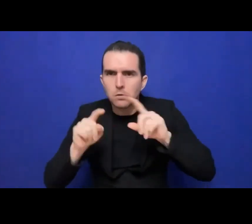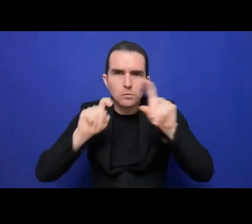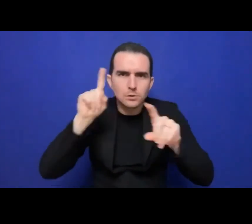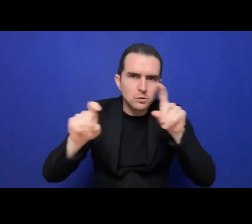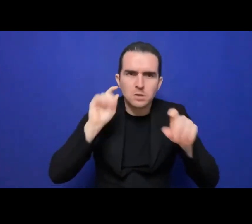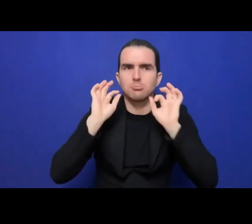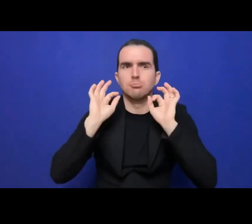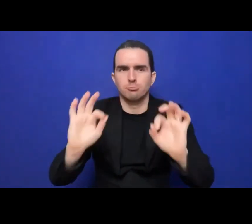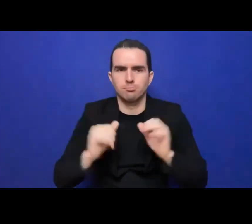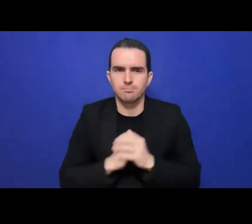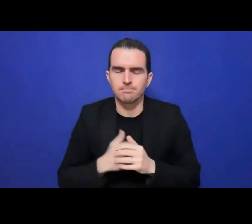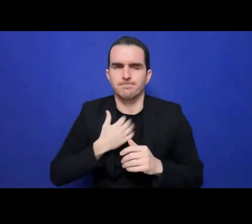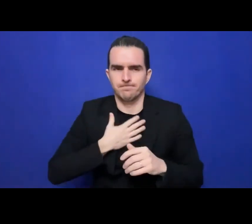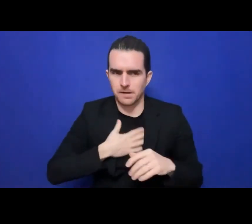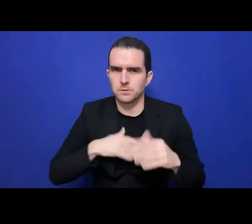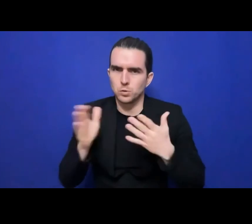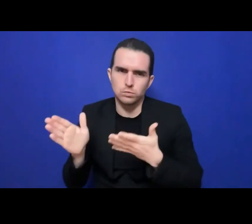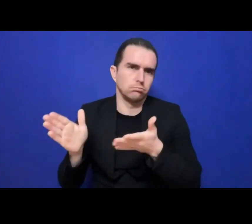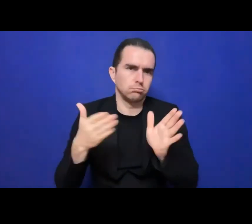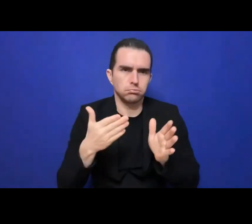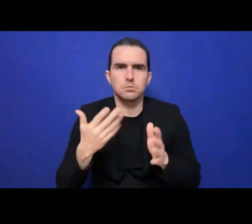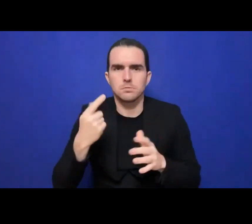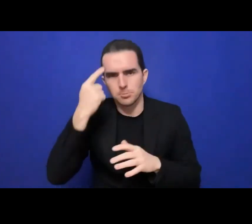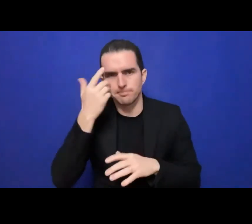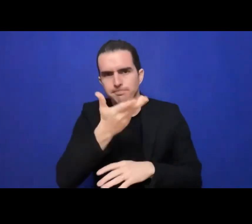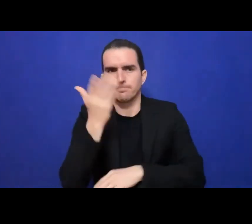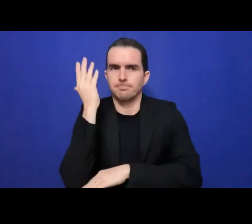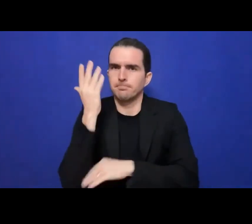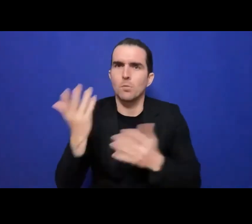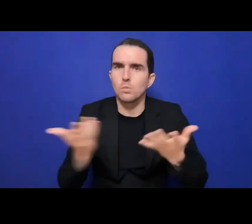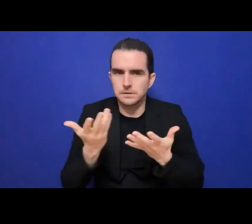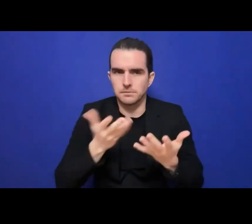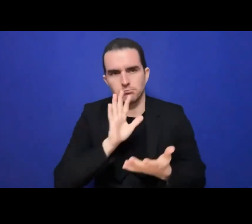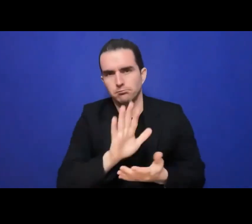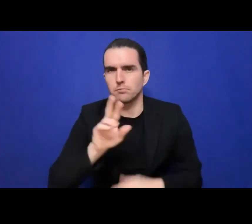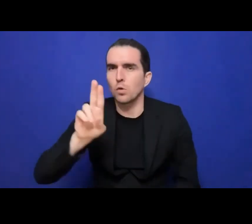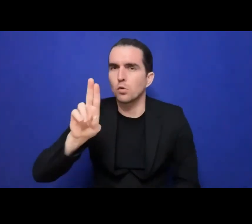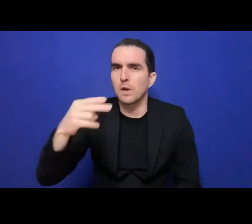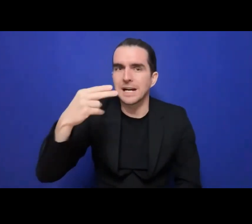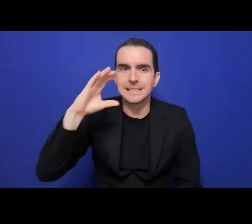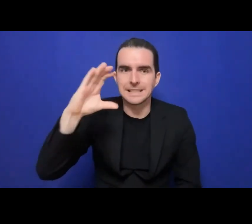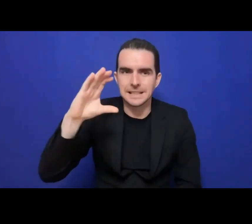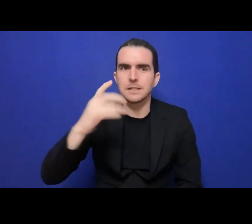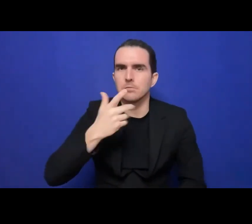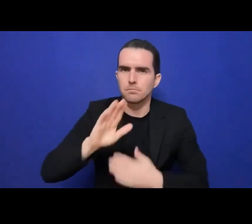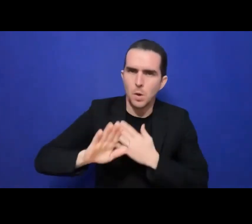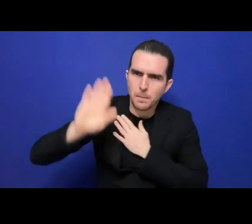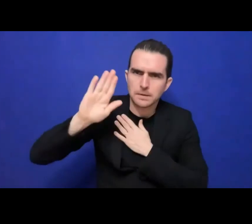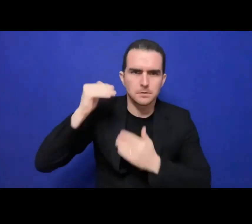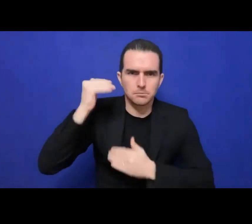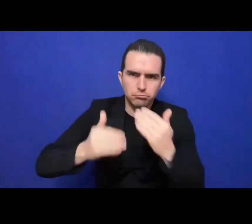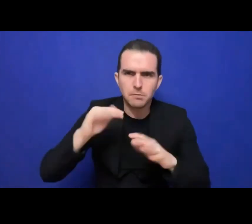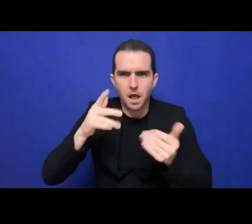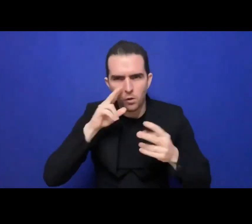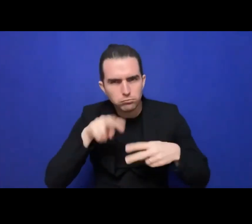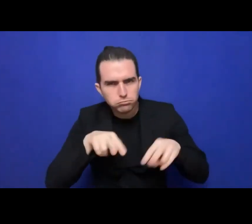state of the UHC commitment review. I'd like to introduce Dr. Akihito Watabe. He is a member of the UHC Core